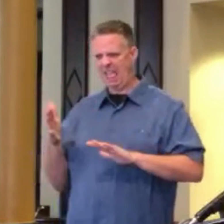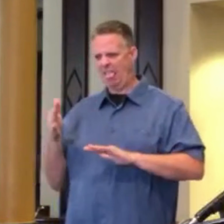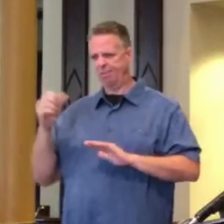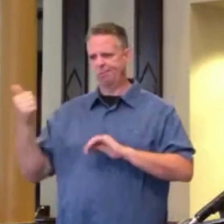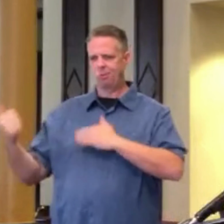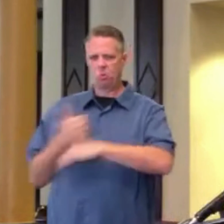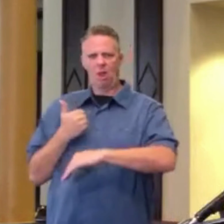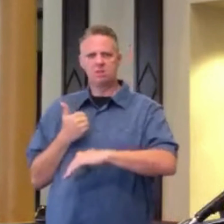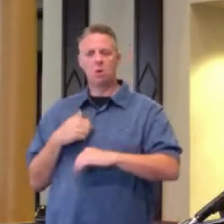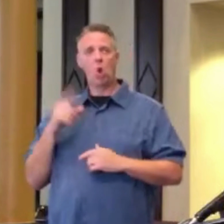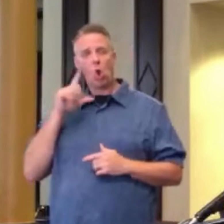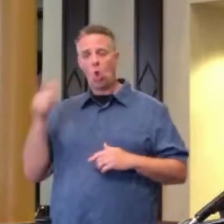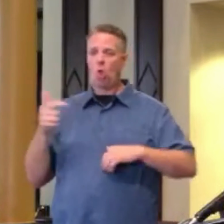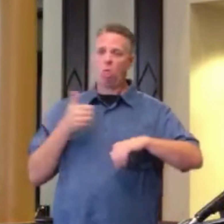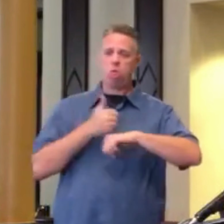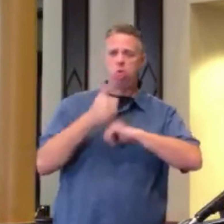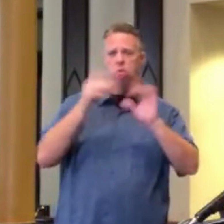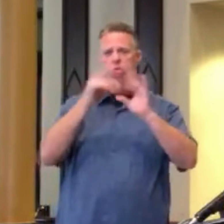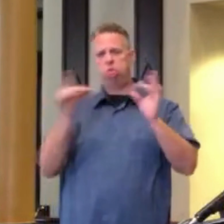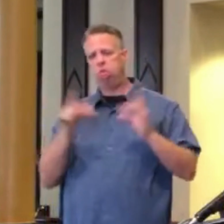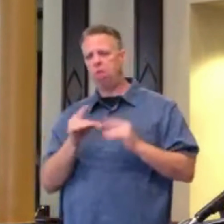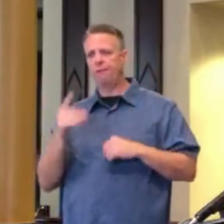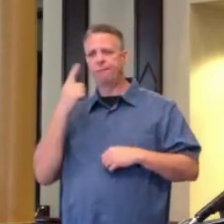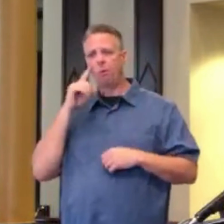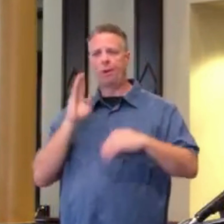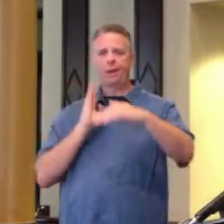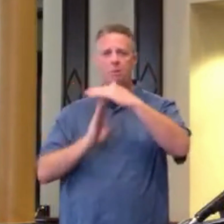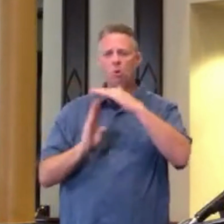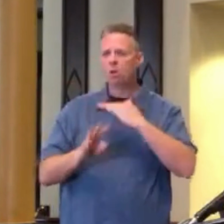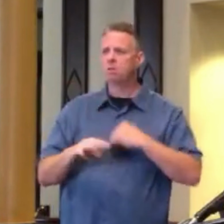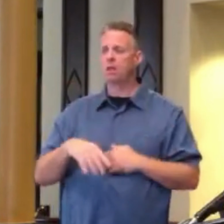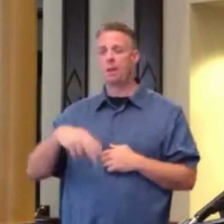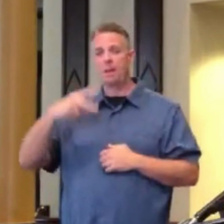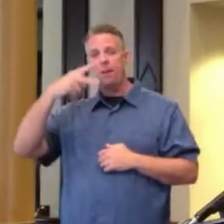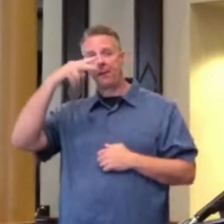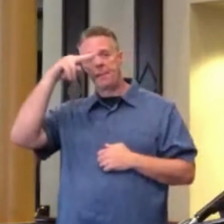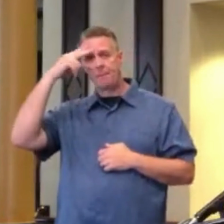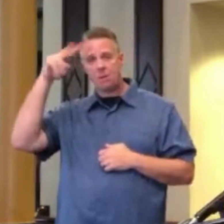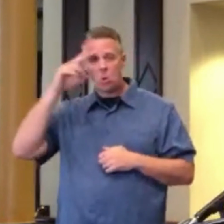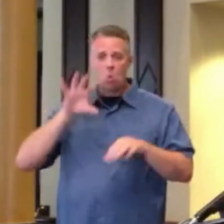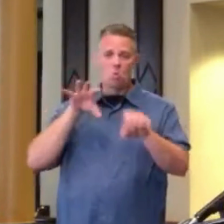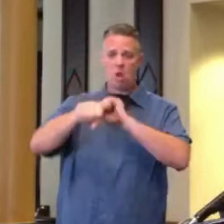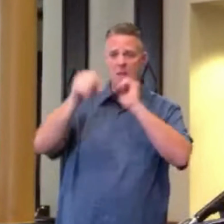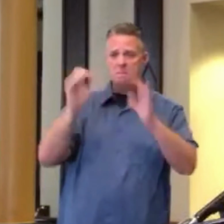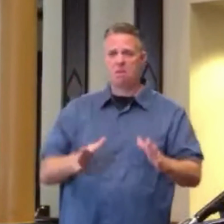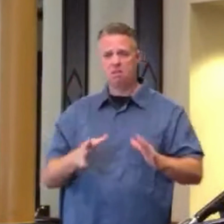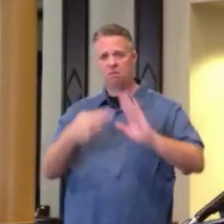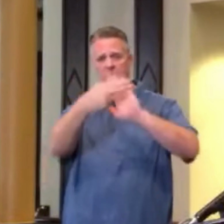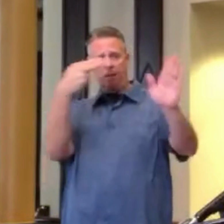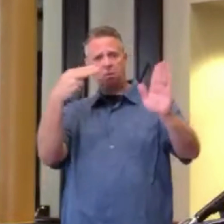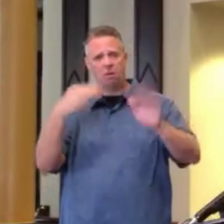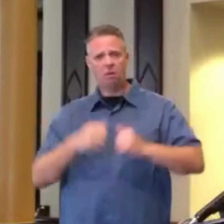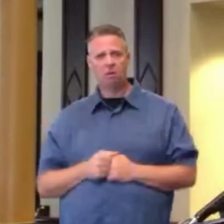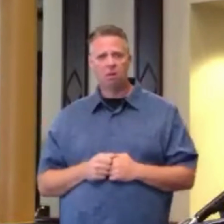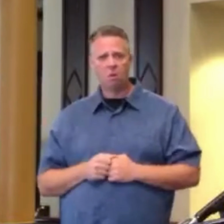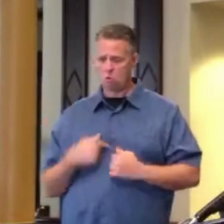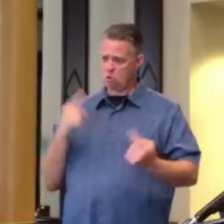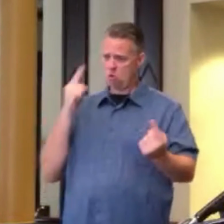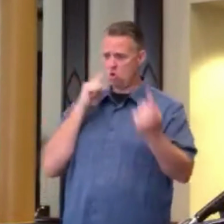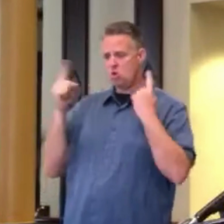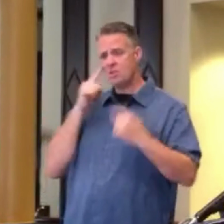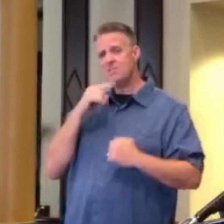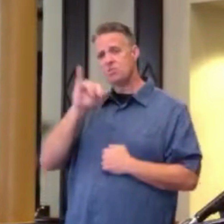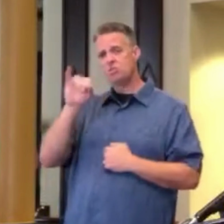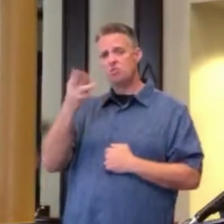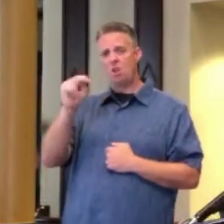your attacks on immigrants. We've listened to you label Mexicans rapists. We've heard you say that